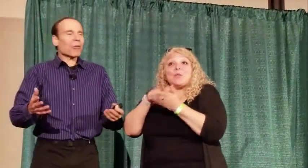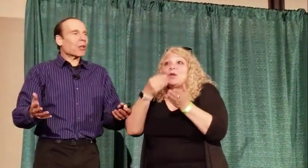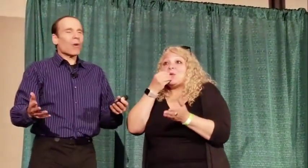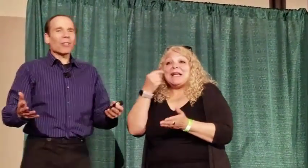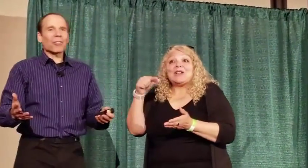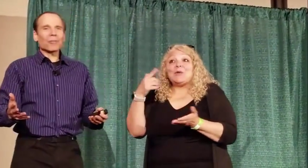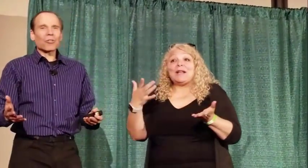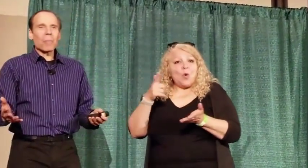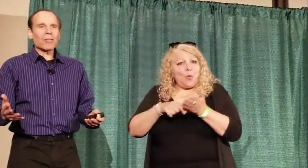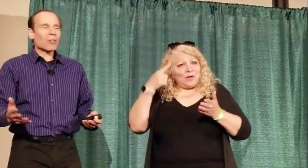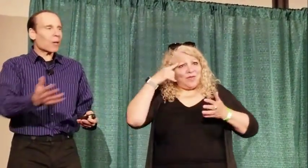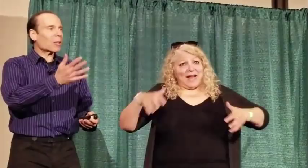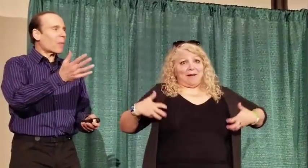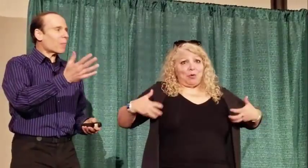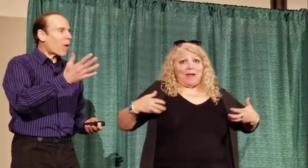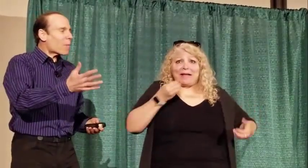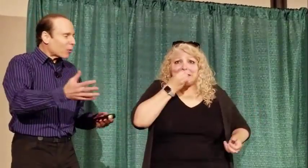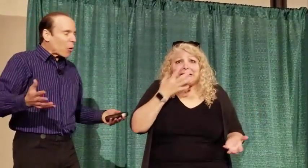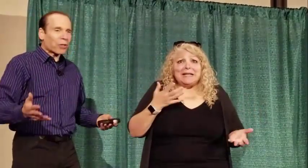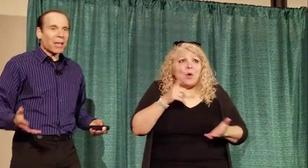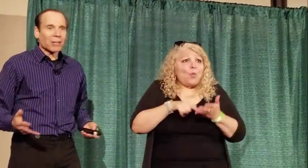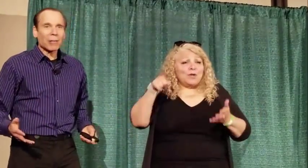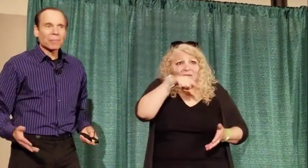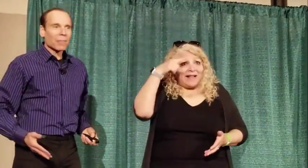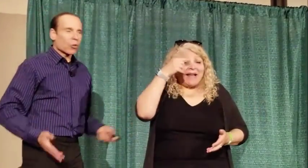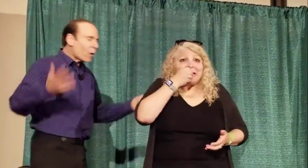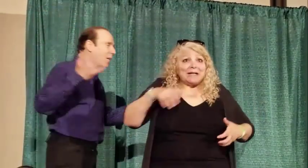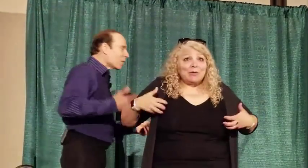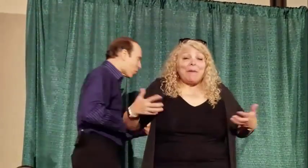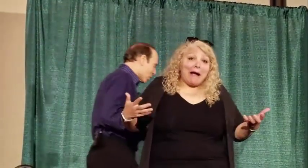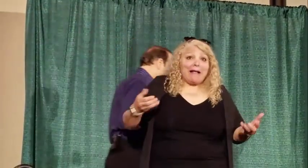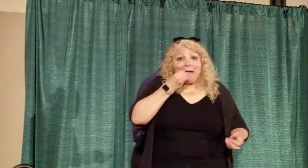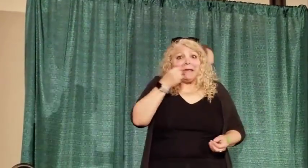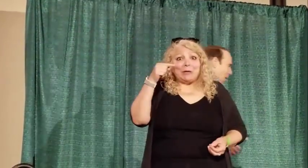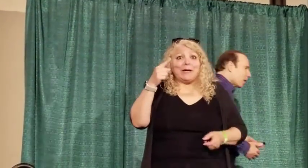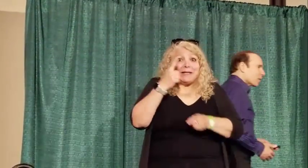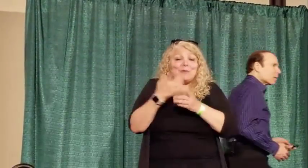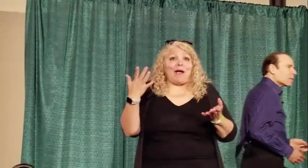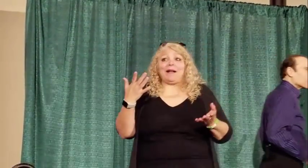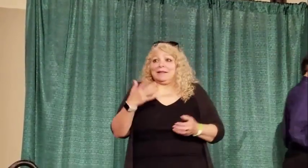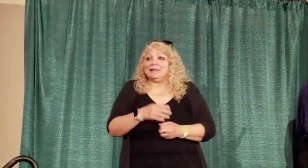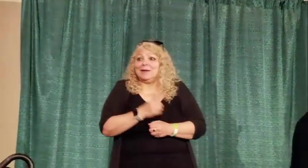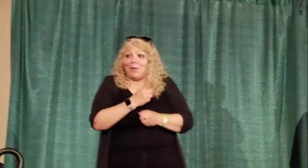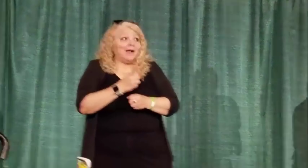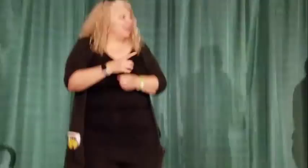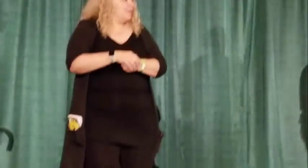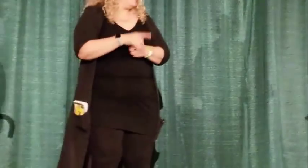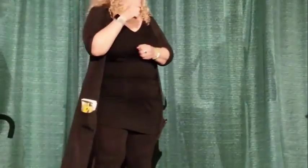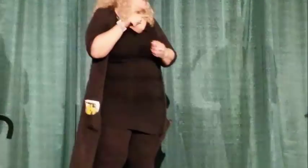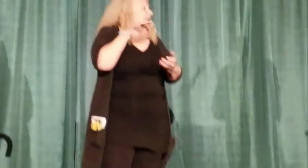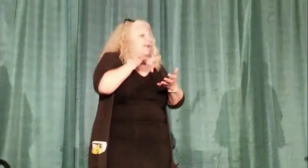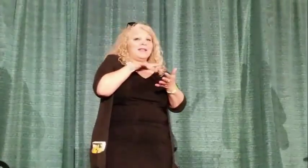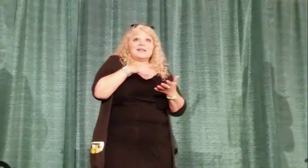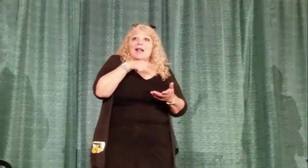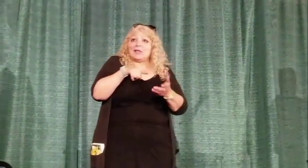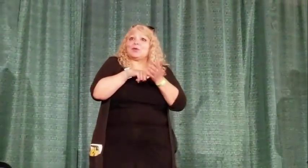Right. What do you think gorillas and chimpanzees, what do you think primates mostly eat? Greens. Right. The study's always going to show the